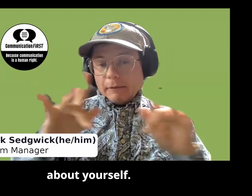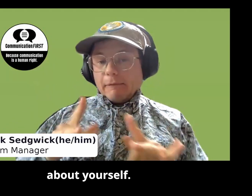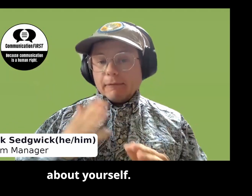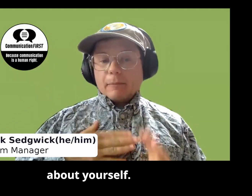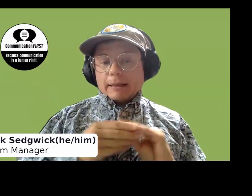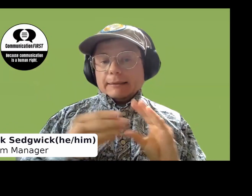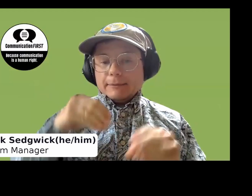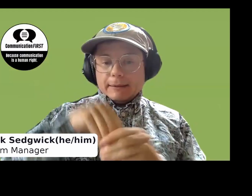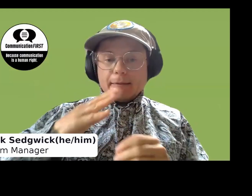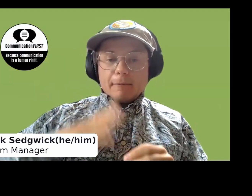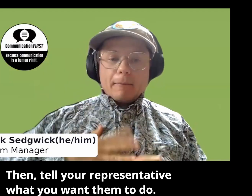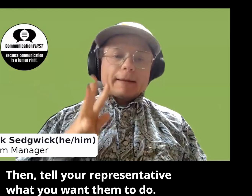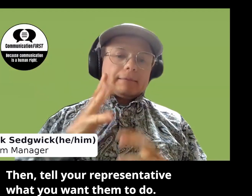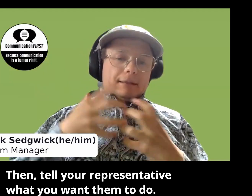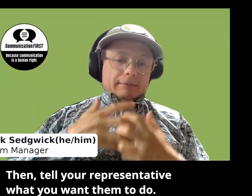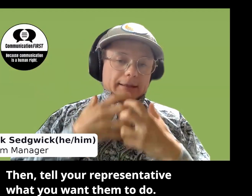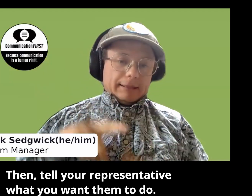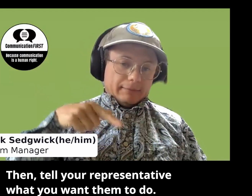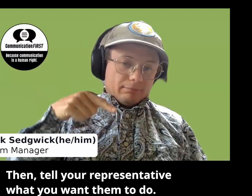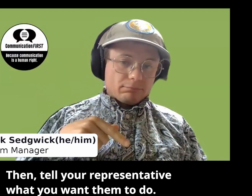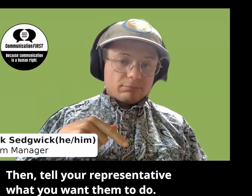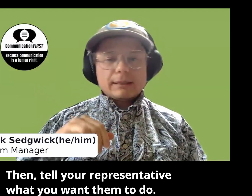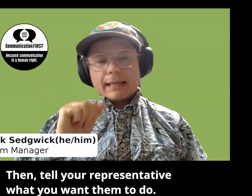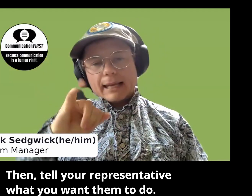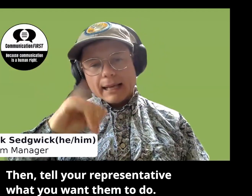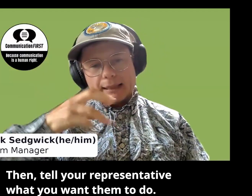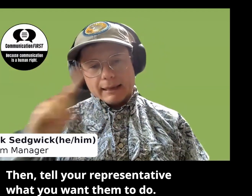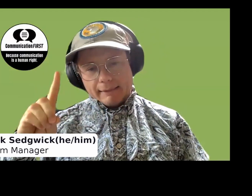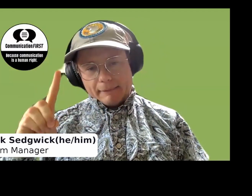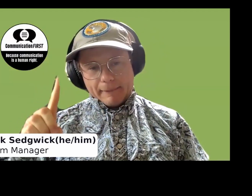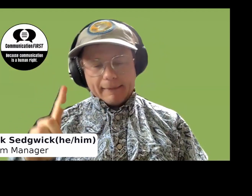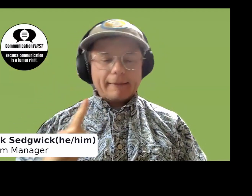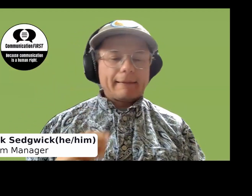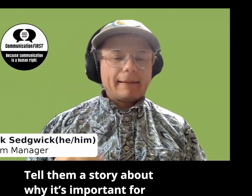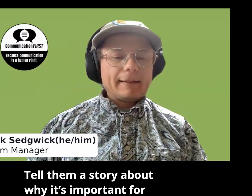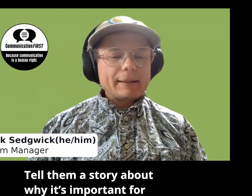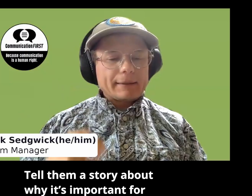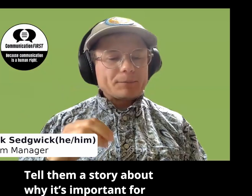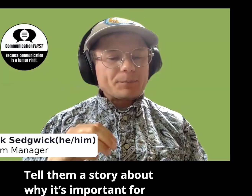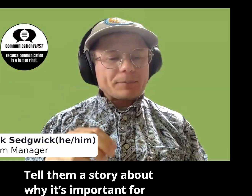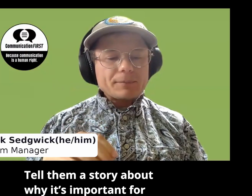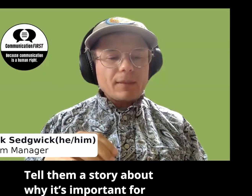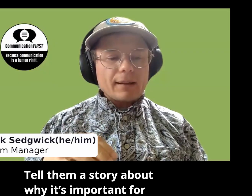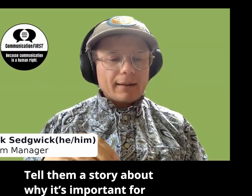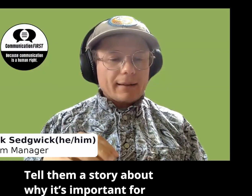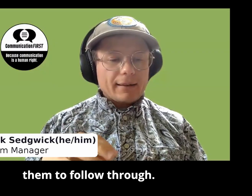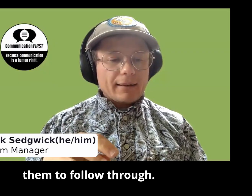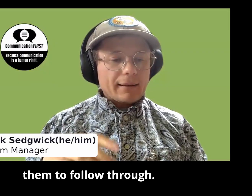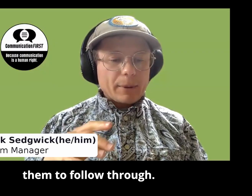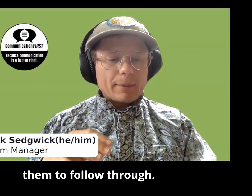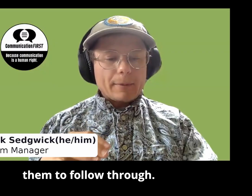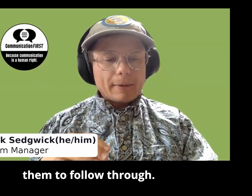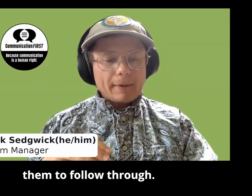things about yourself. Then, tell your representative what you want them to do. Tell them a story about why it's important